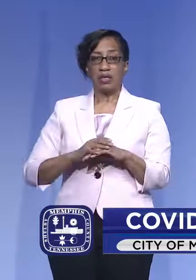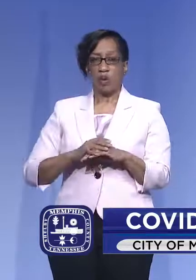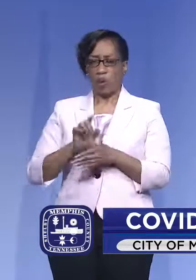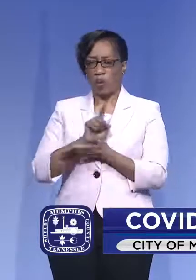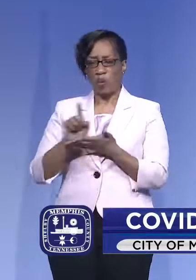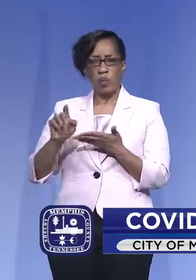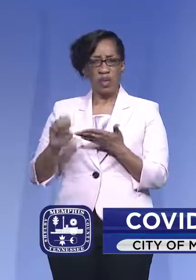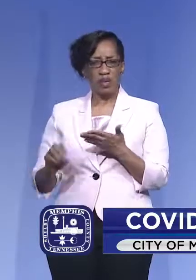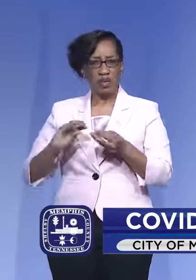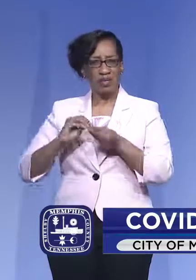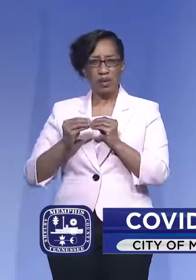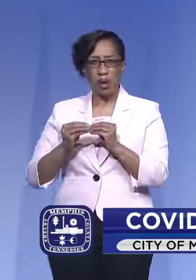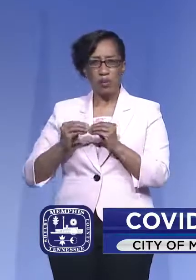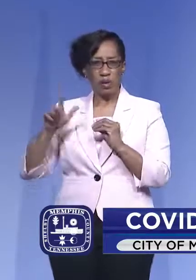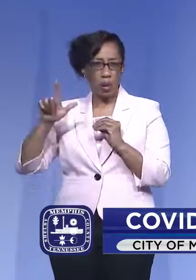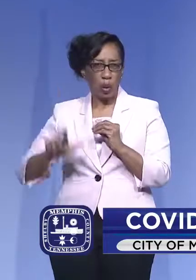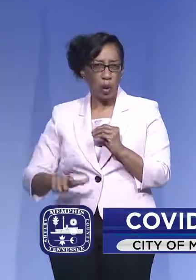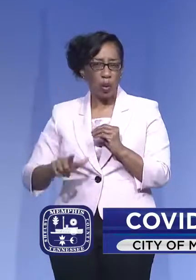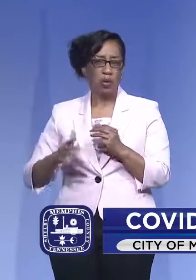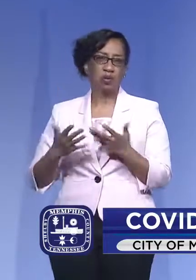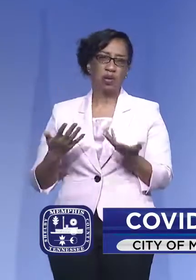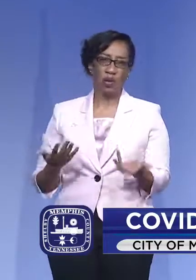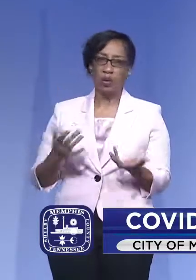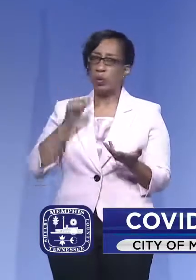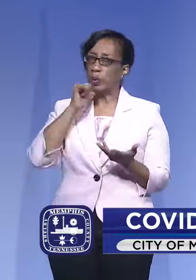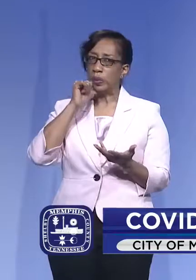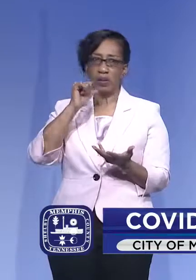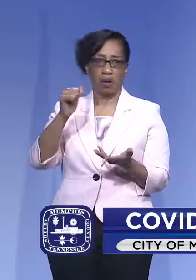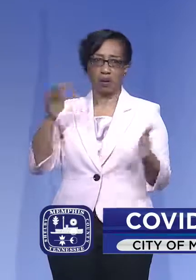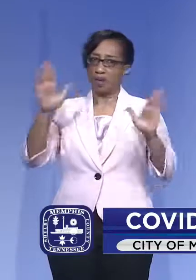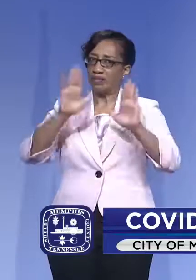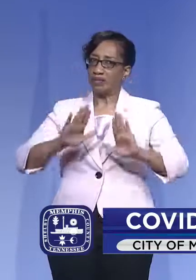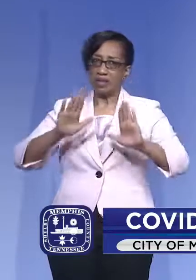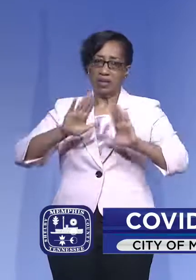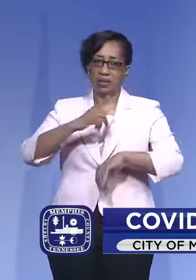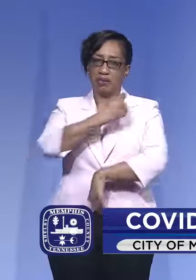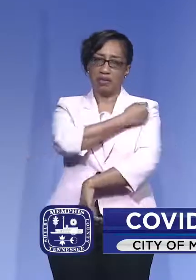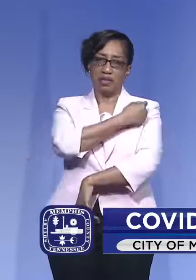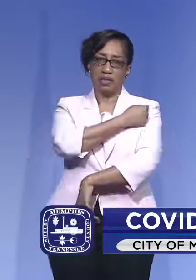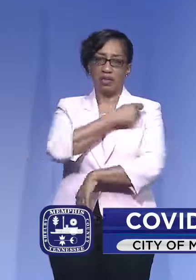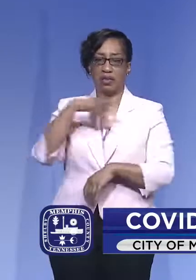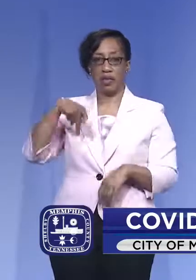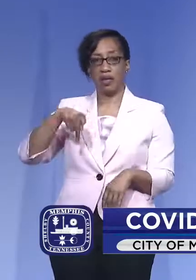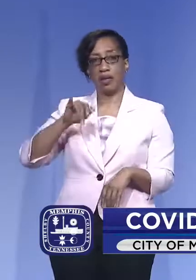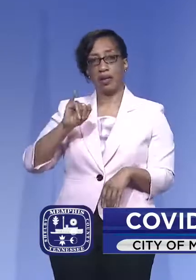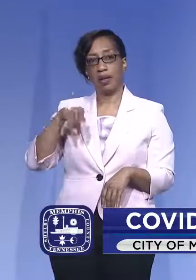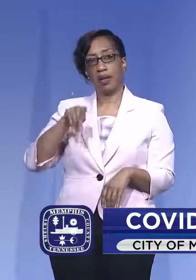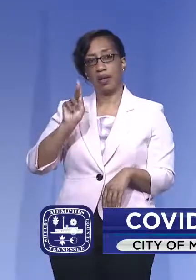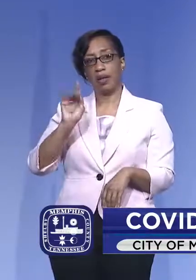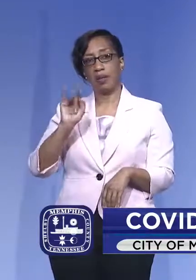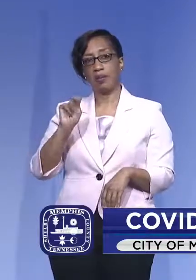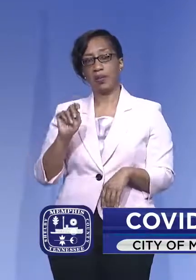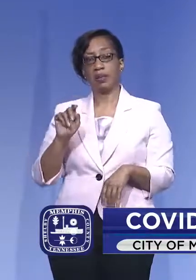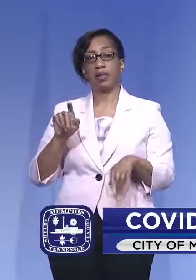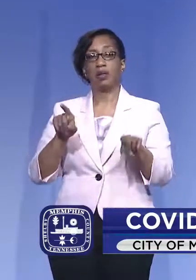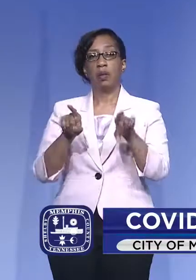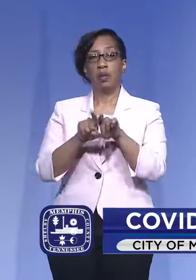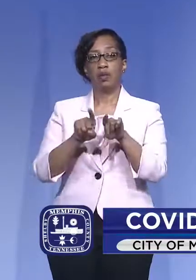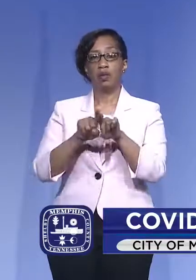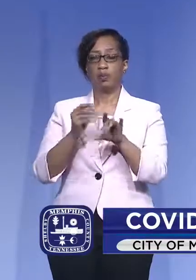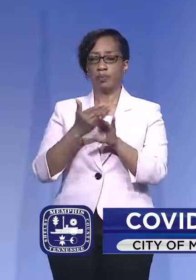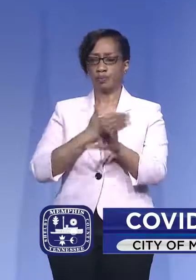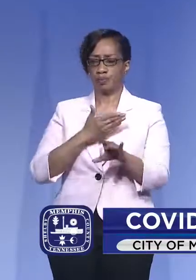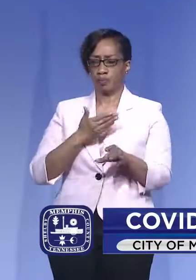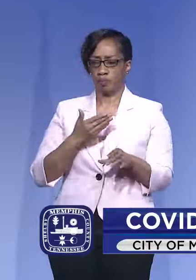So we won't be having any Sunday vaccinations at the Pipkin Building. And then the question that we had earlier